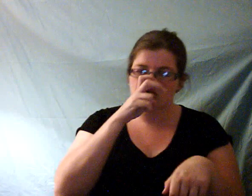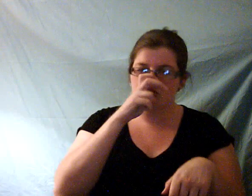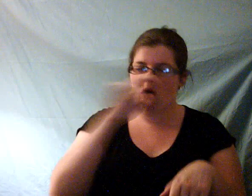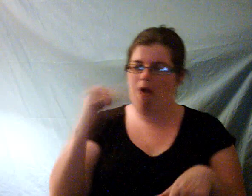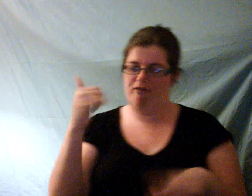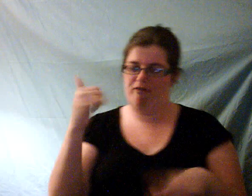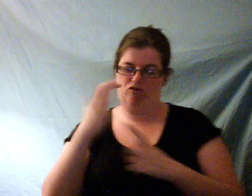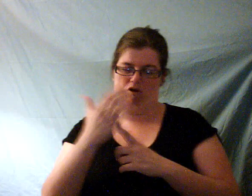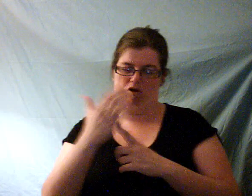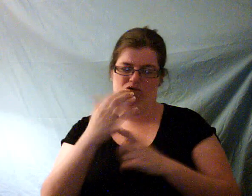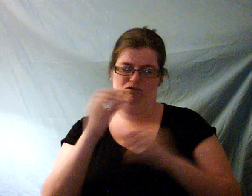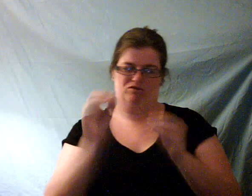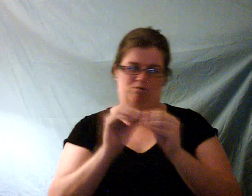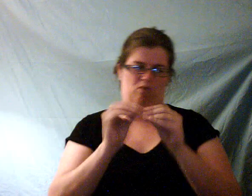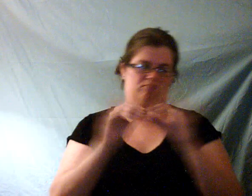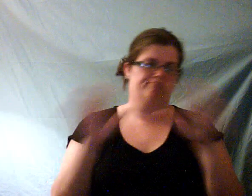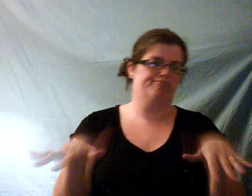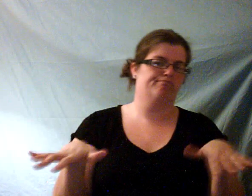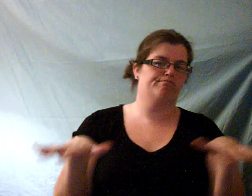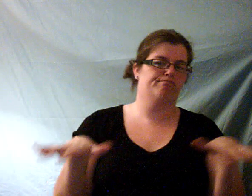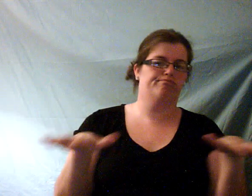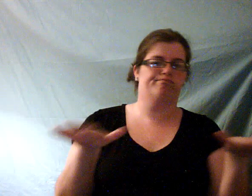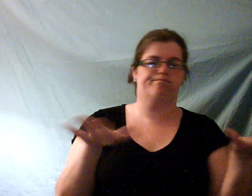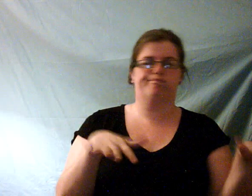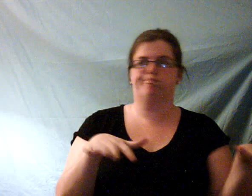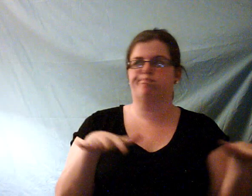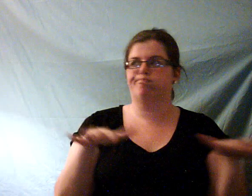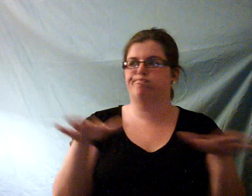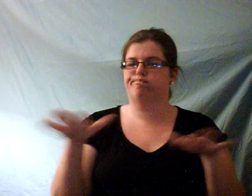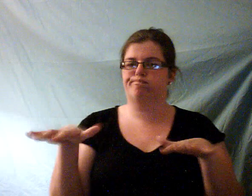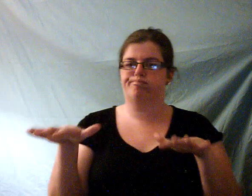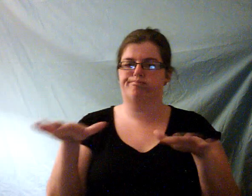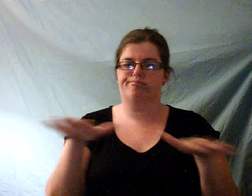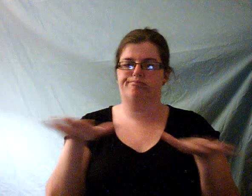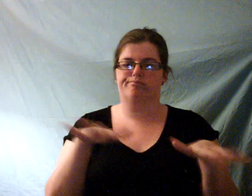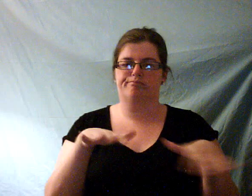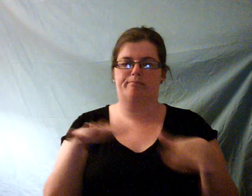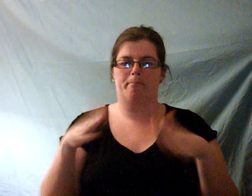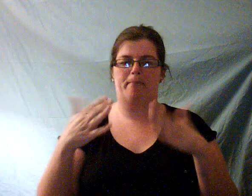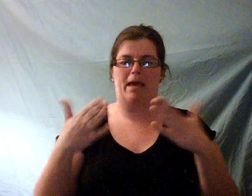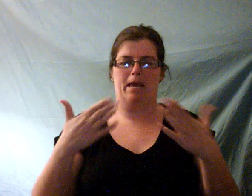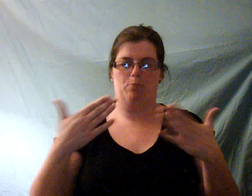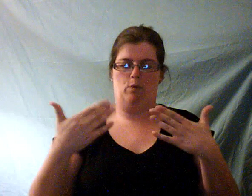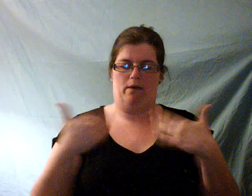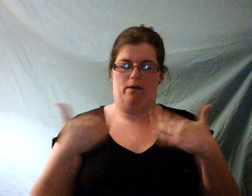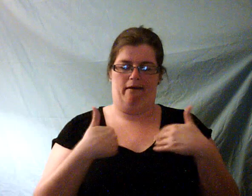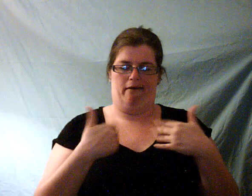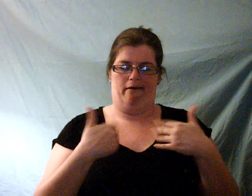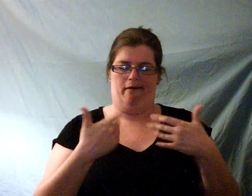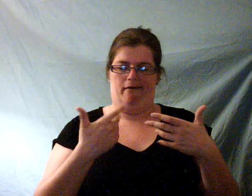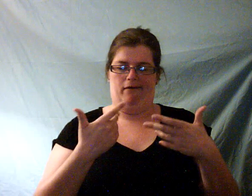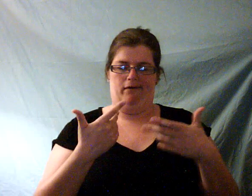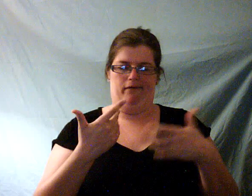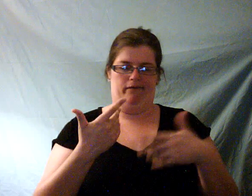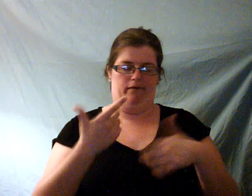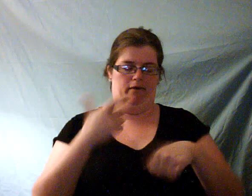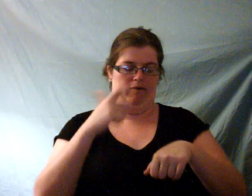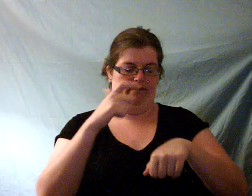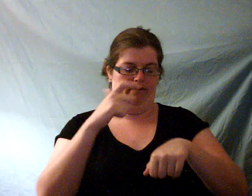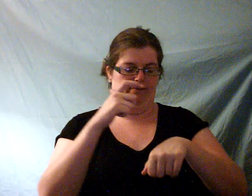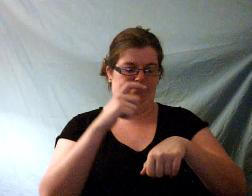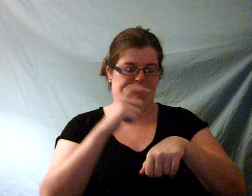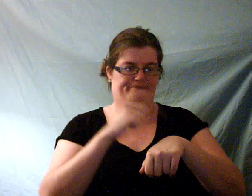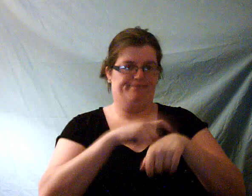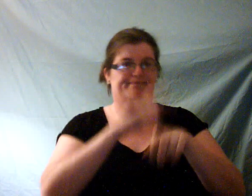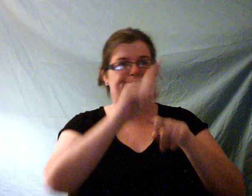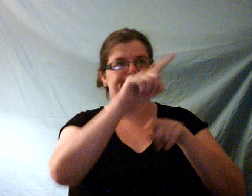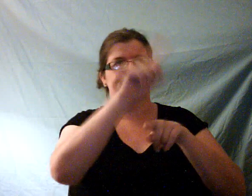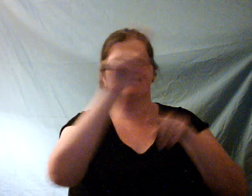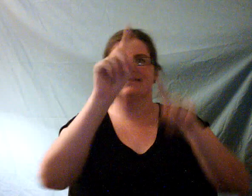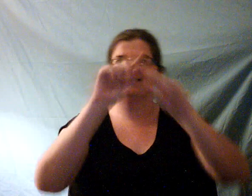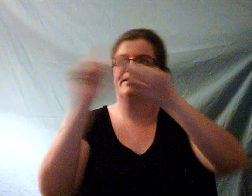back. That you might have 10 clocks in a city and they might all read different times. Well, that would not be true in